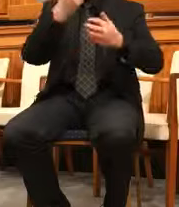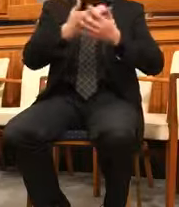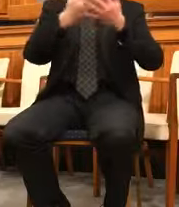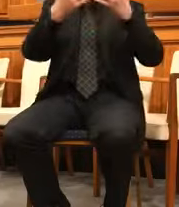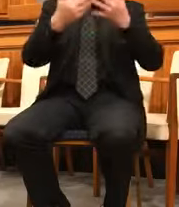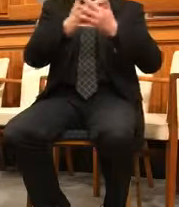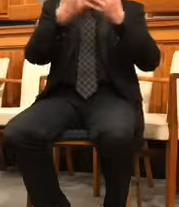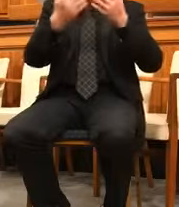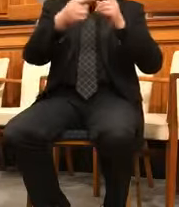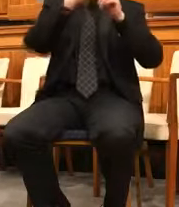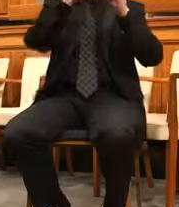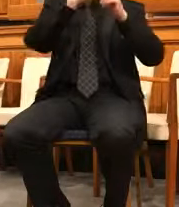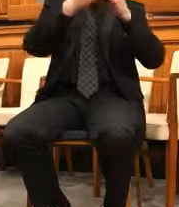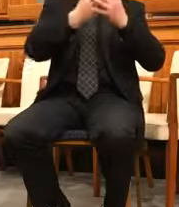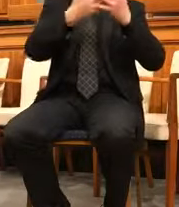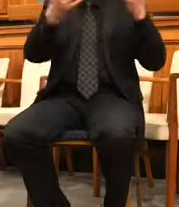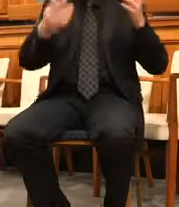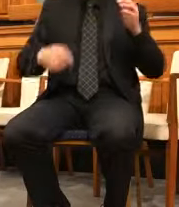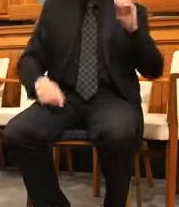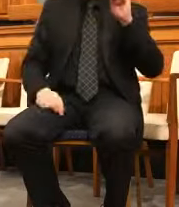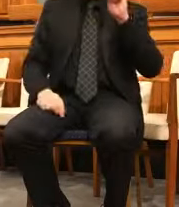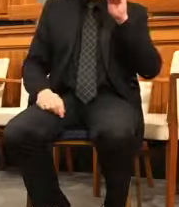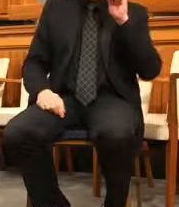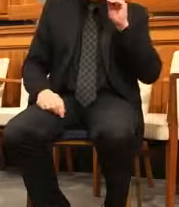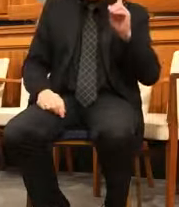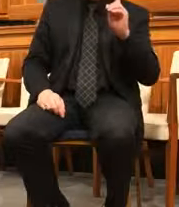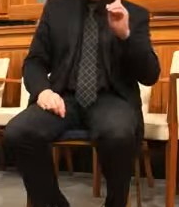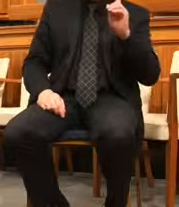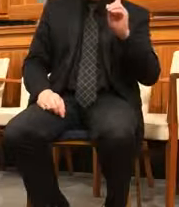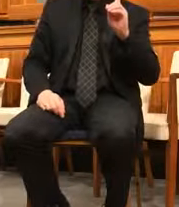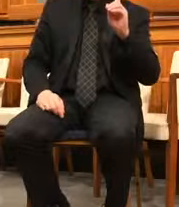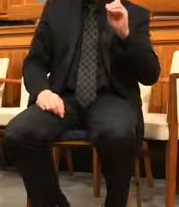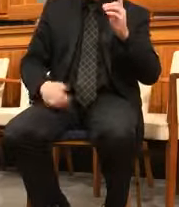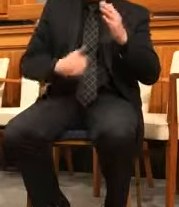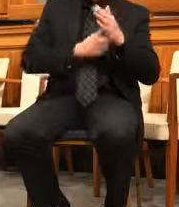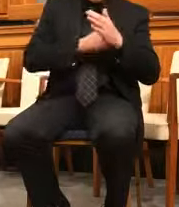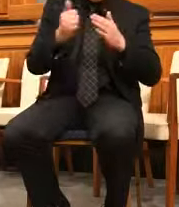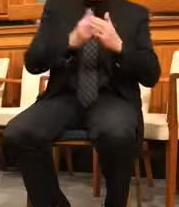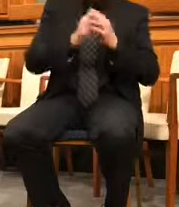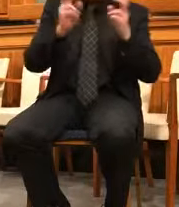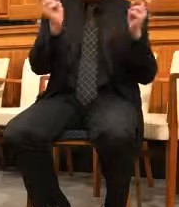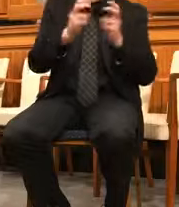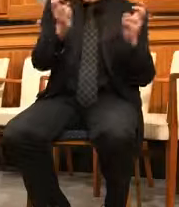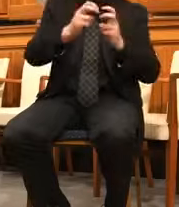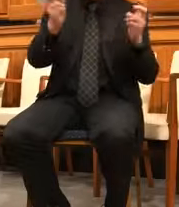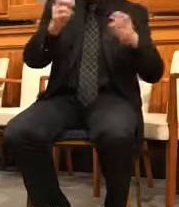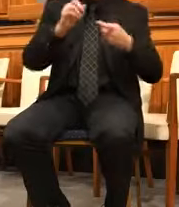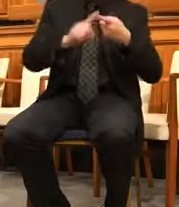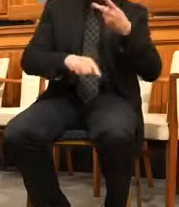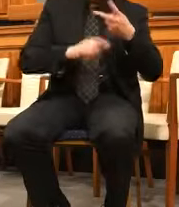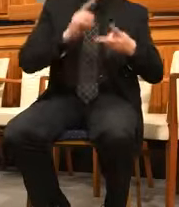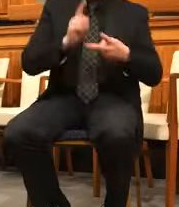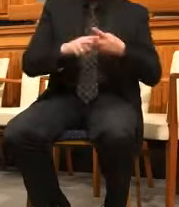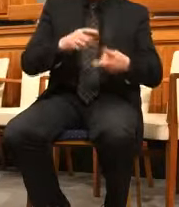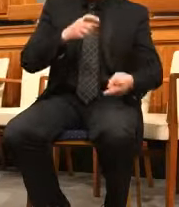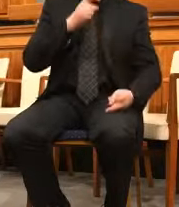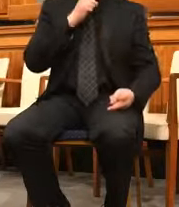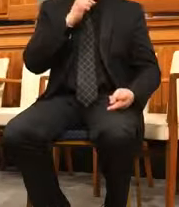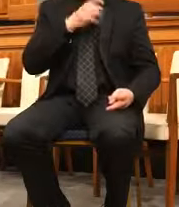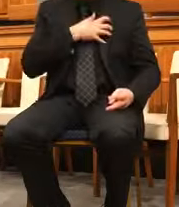many other things that are always the same. Fights, quarrels, meanness, jealousy, violence,